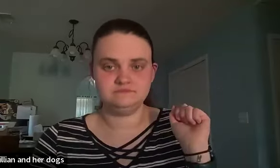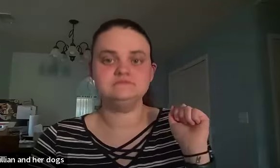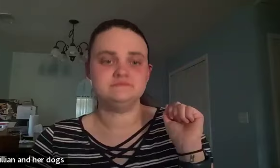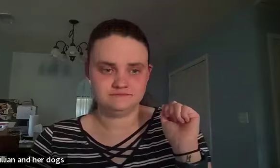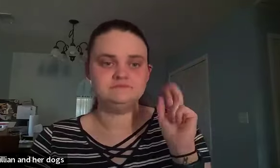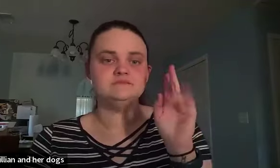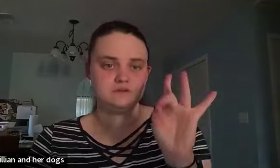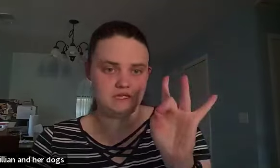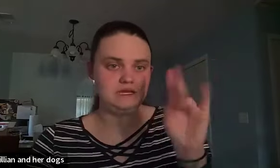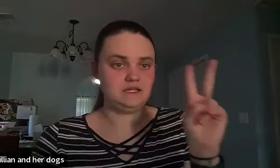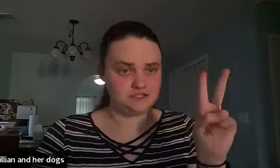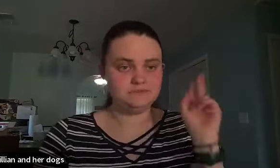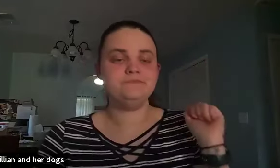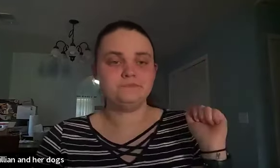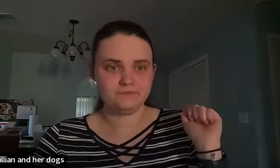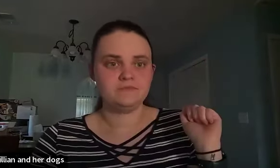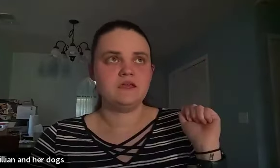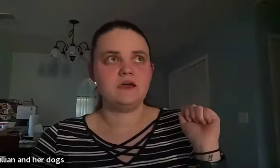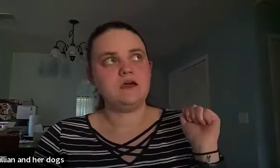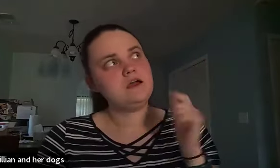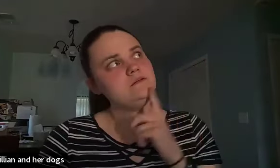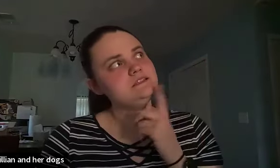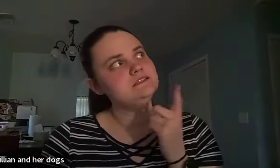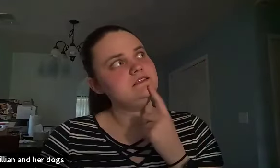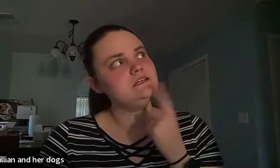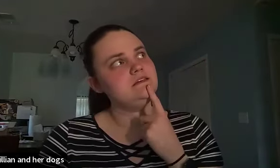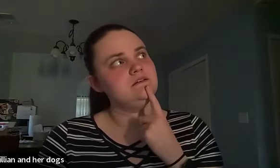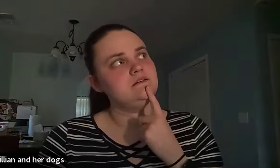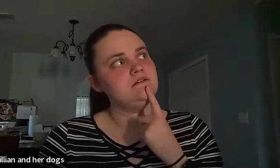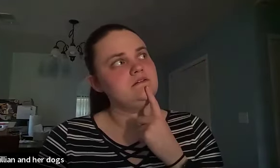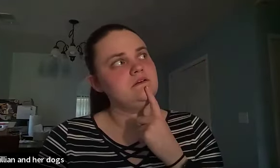82. So 82. Let's see.